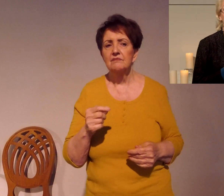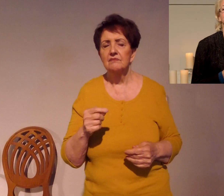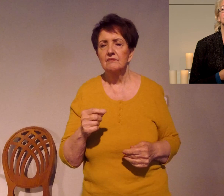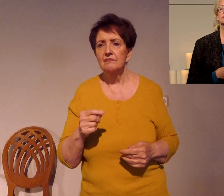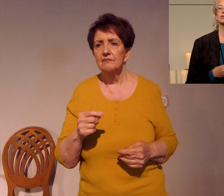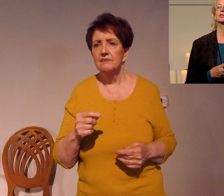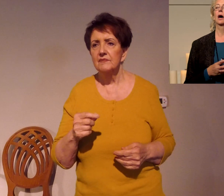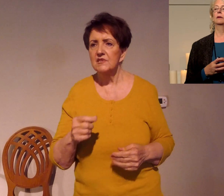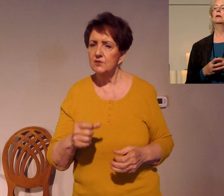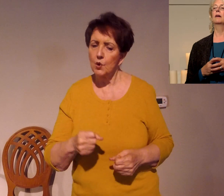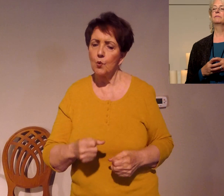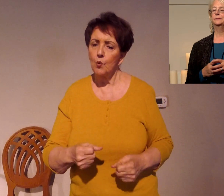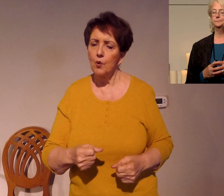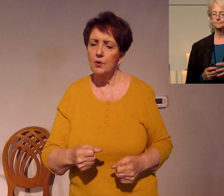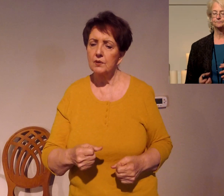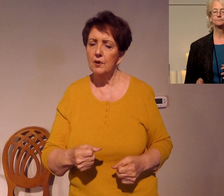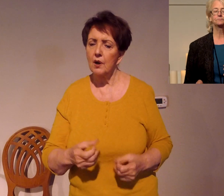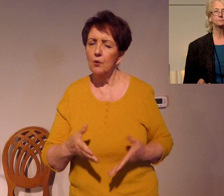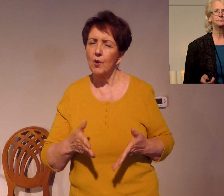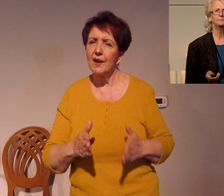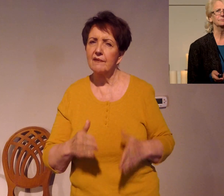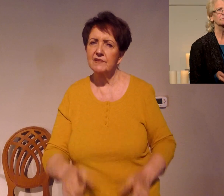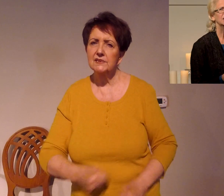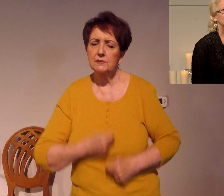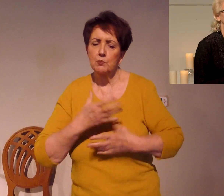of expressing there's not enough.